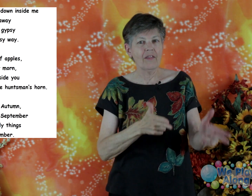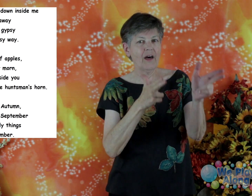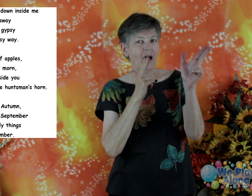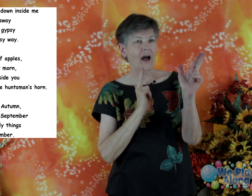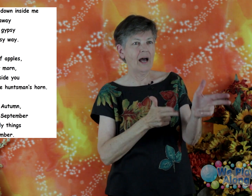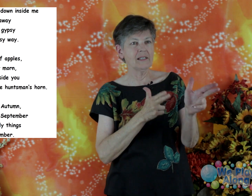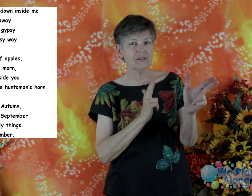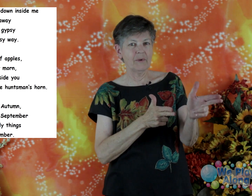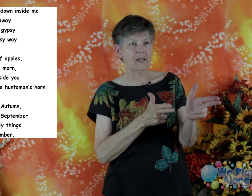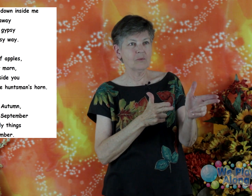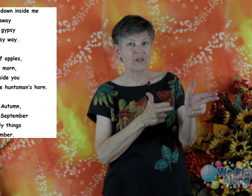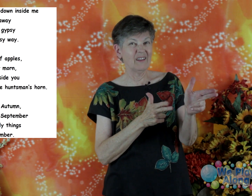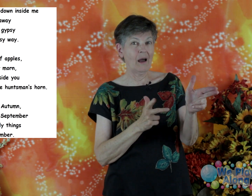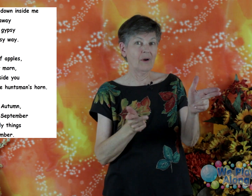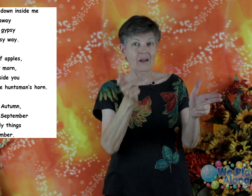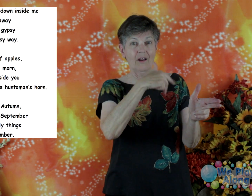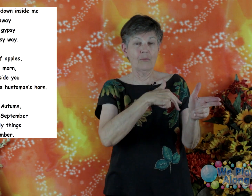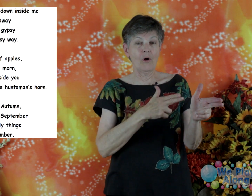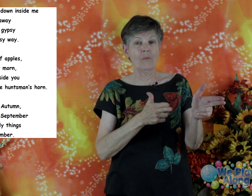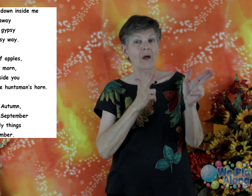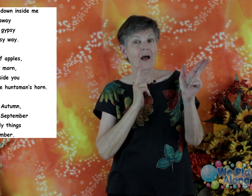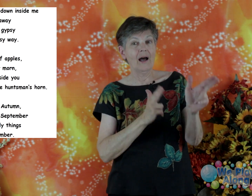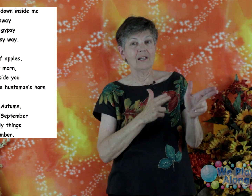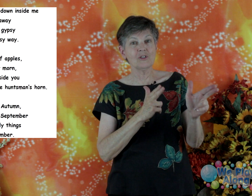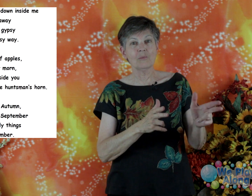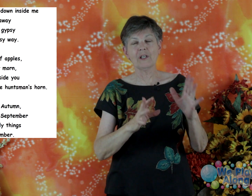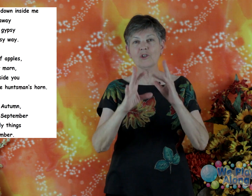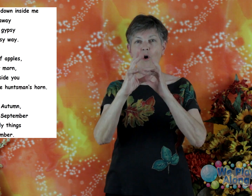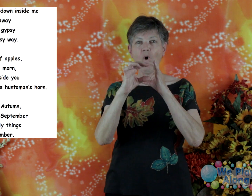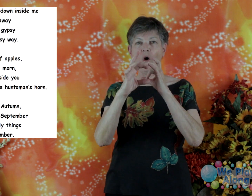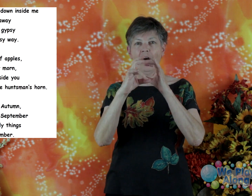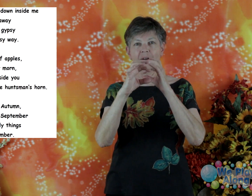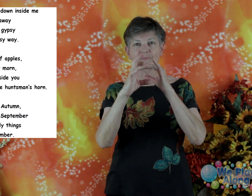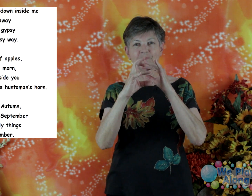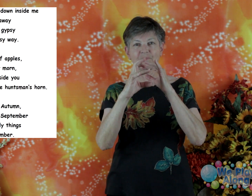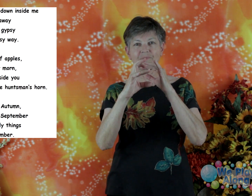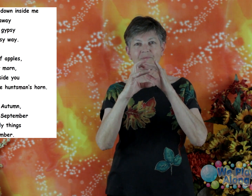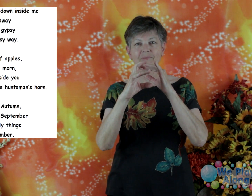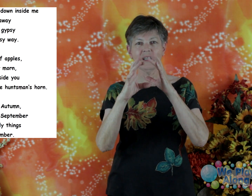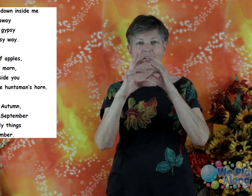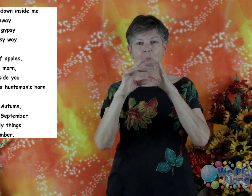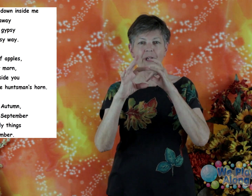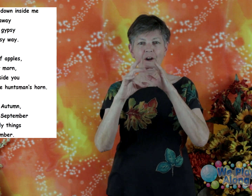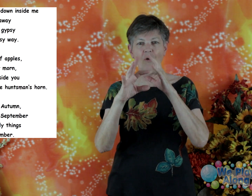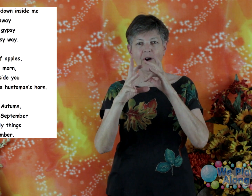the huntsman, we did that one in another poem, huntsman's horn, like you're playing a horn.